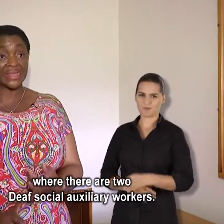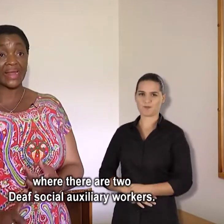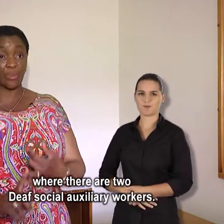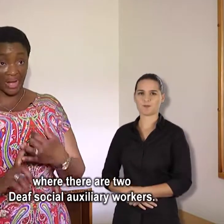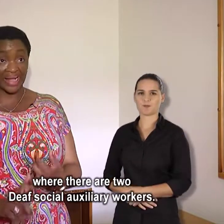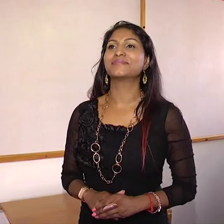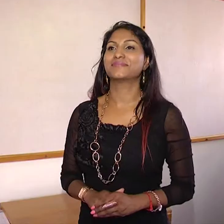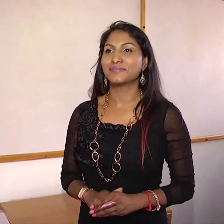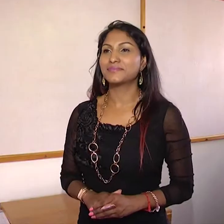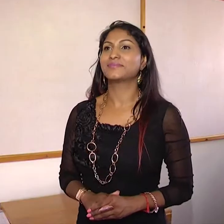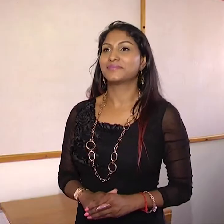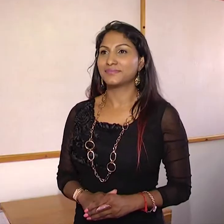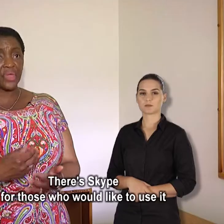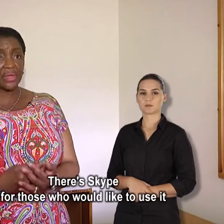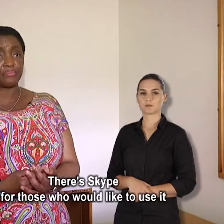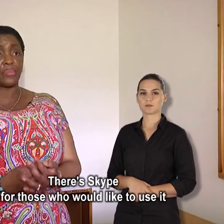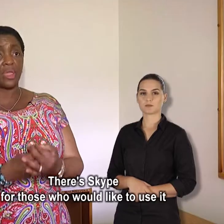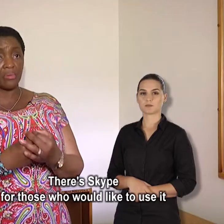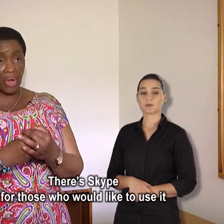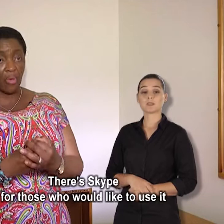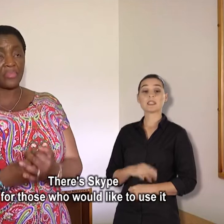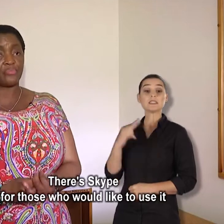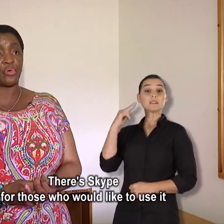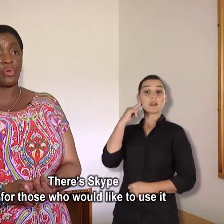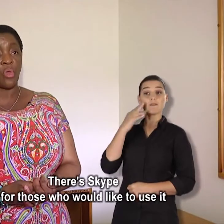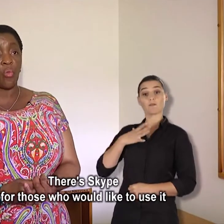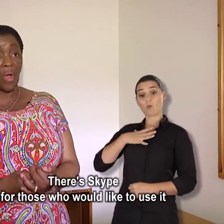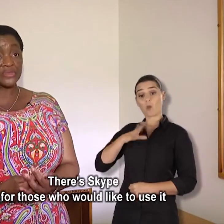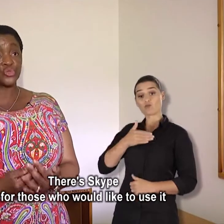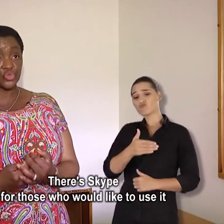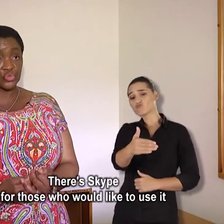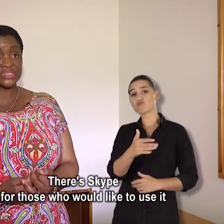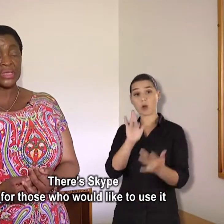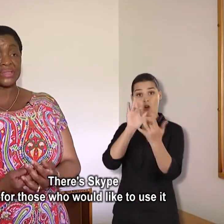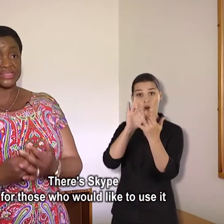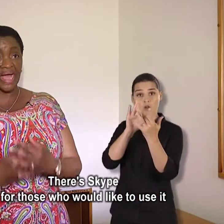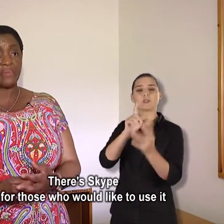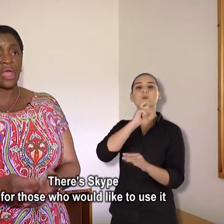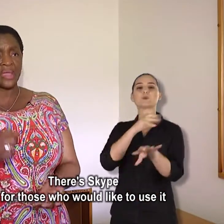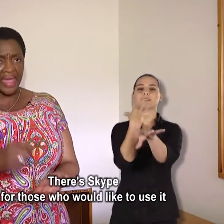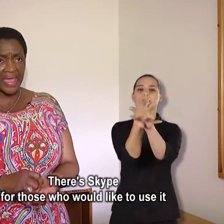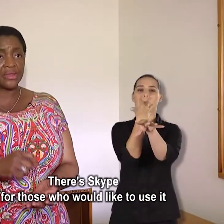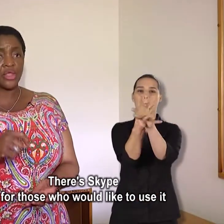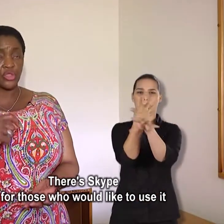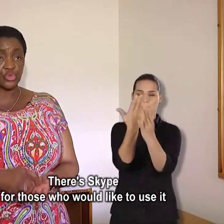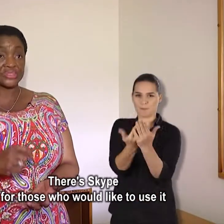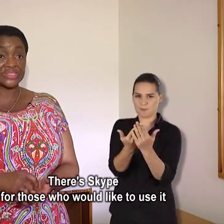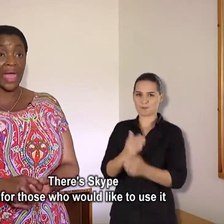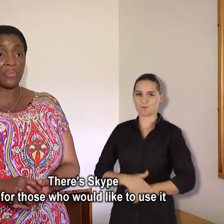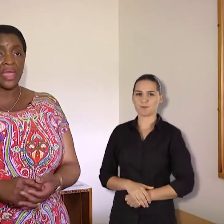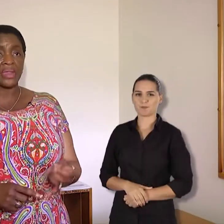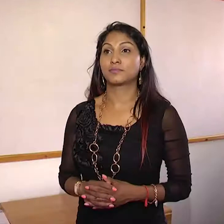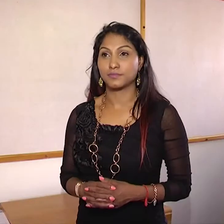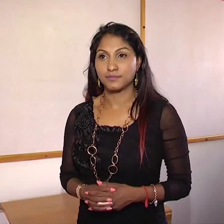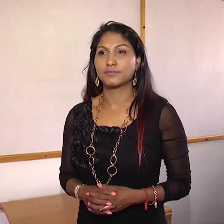social auxiliary workers. If our people want to use the Skype, can use